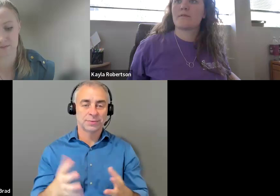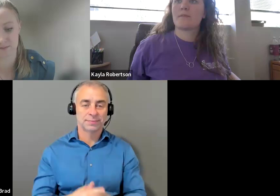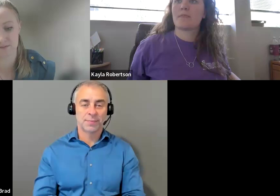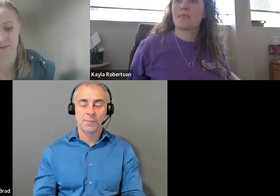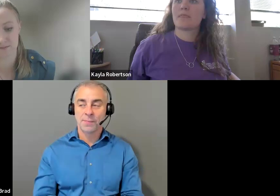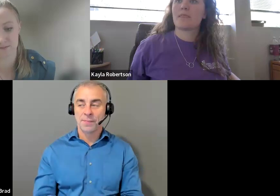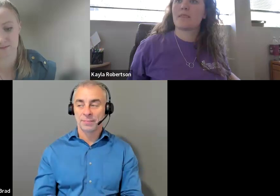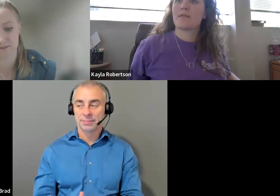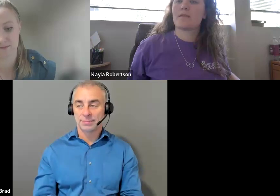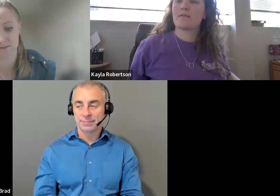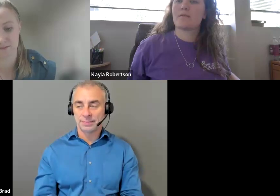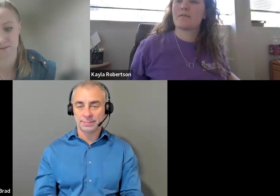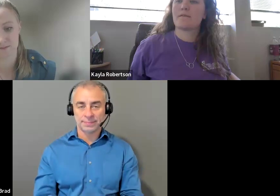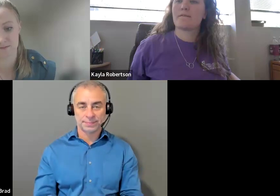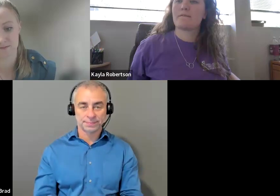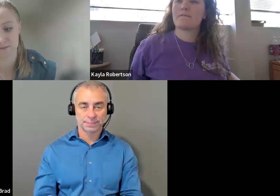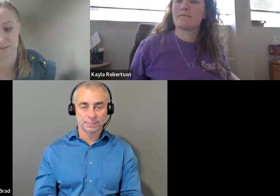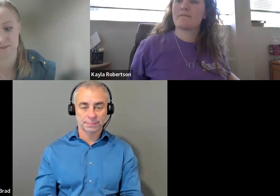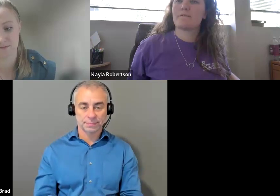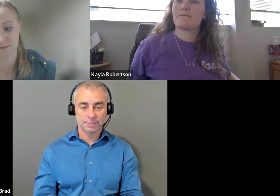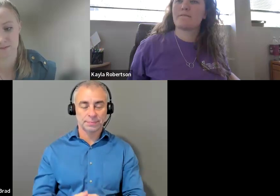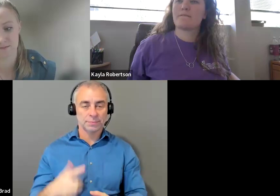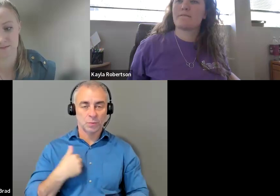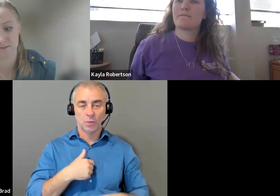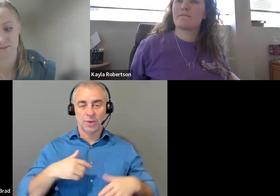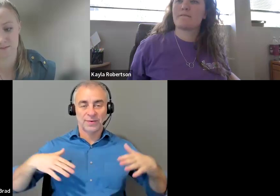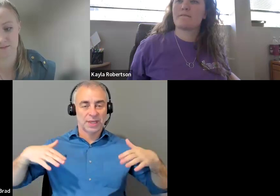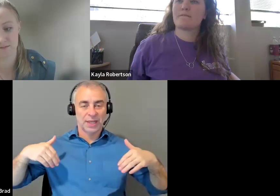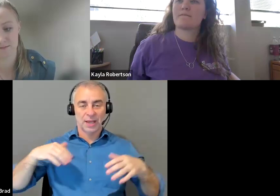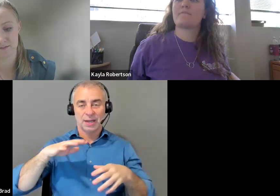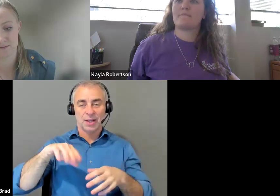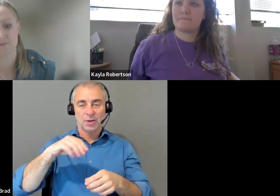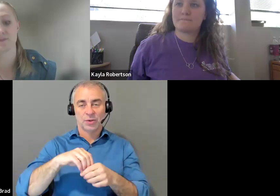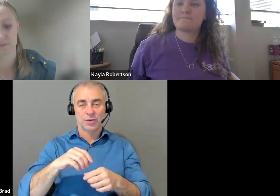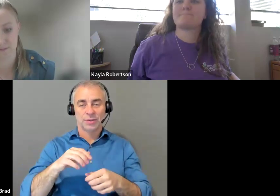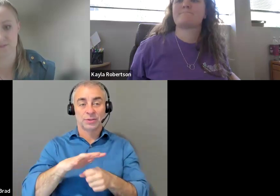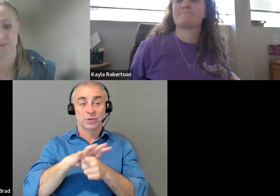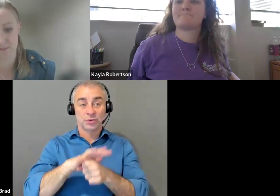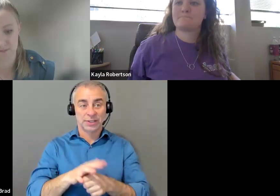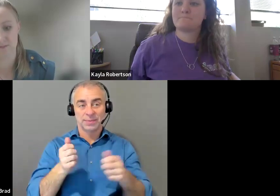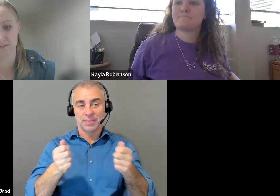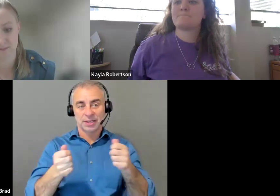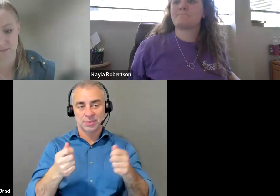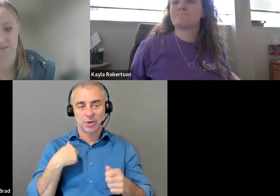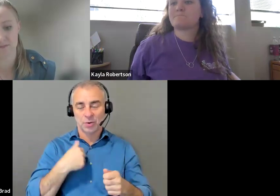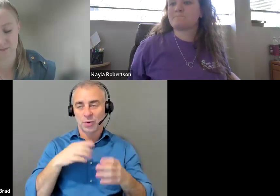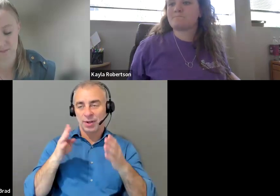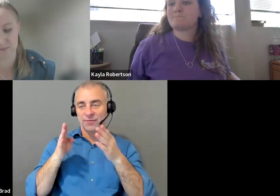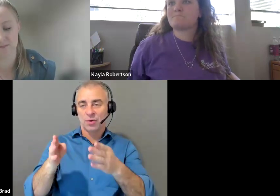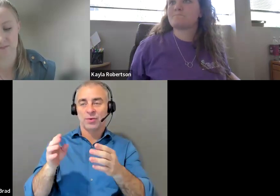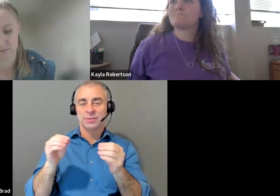But we have yet to include stress management in that program, but we focus more on those,